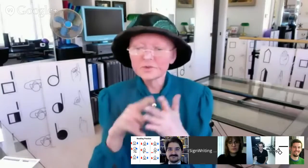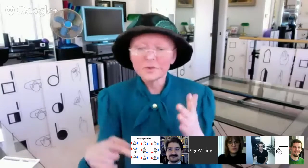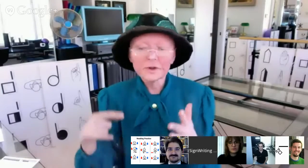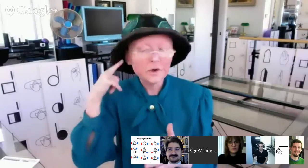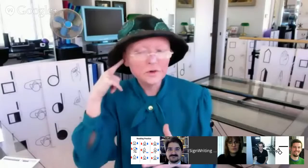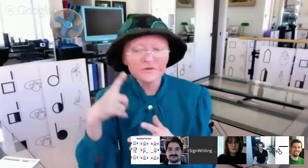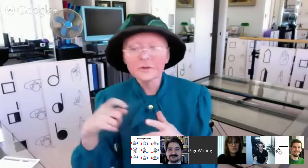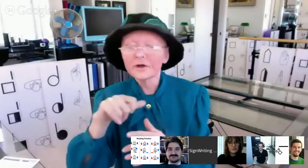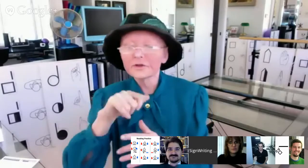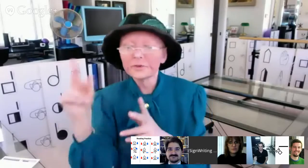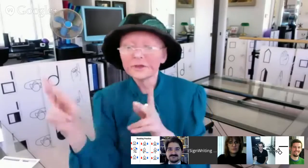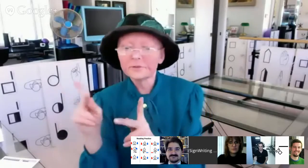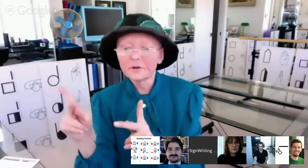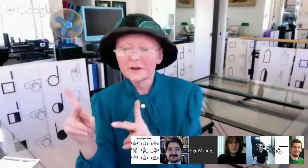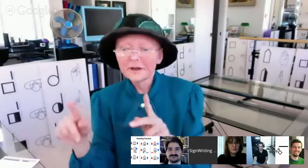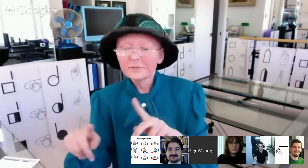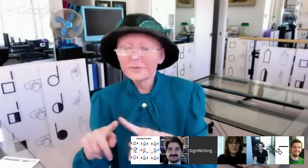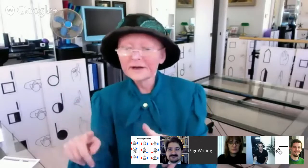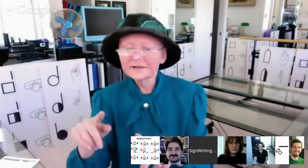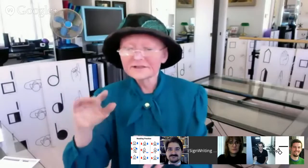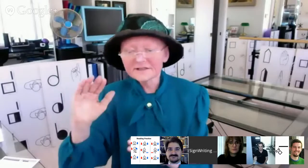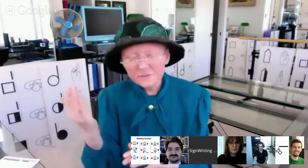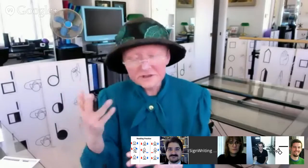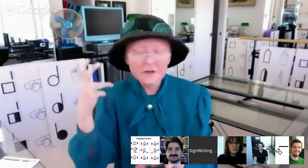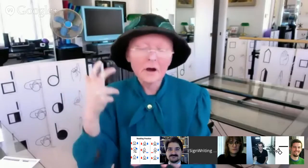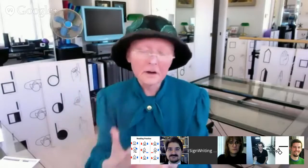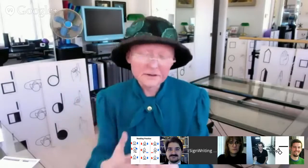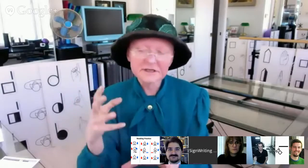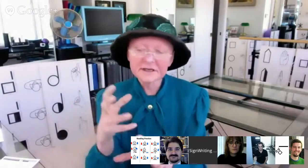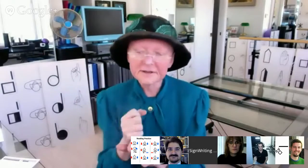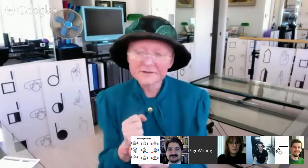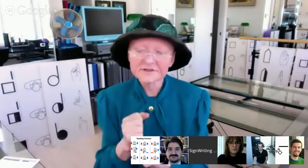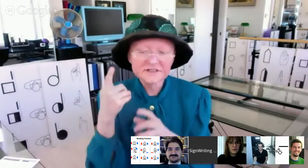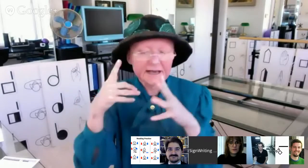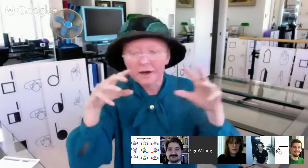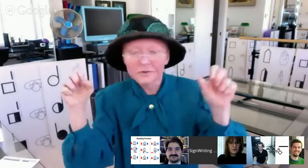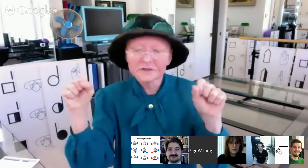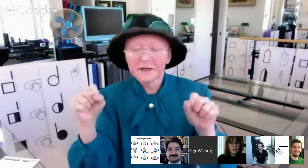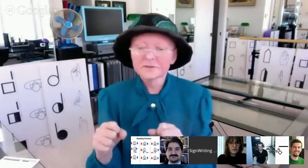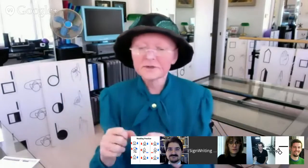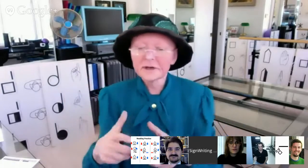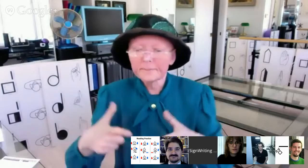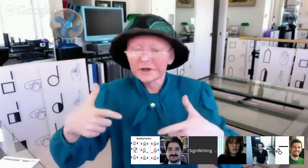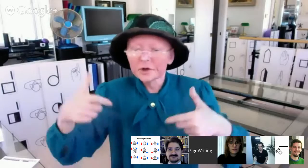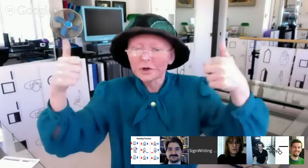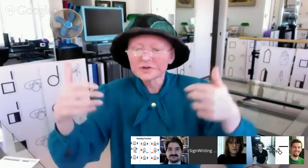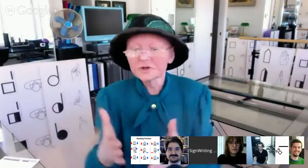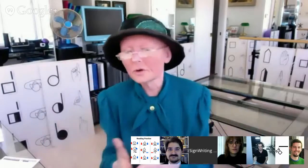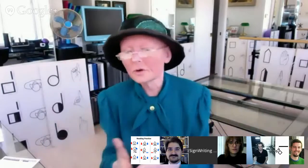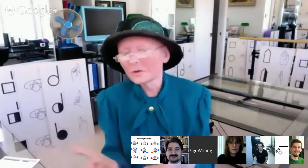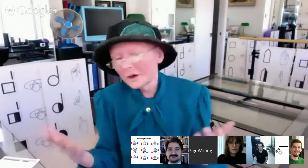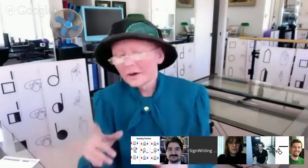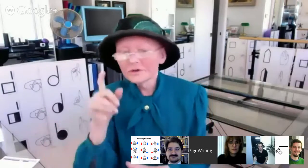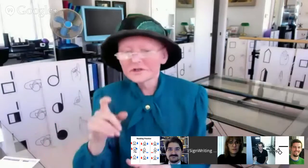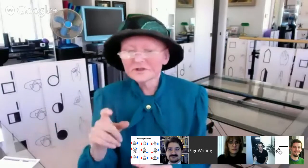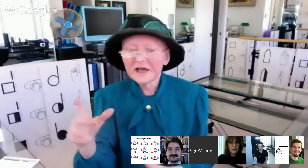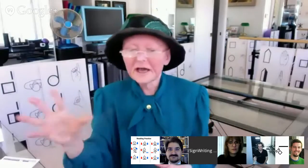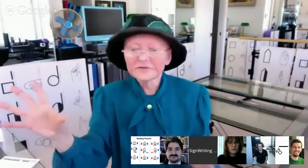That's what we heard from other people. But it seems it's hard to get the sound to become bigger. So